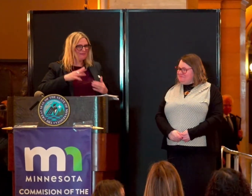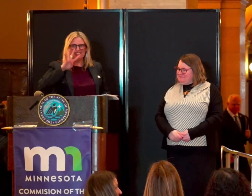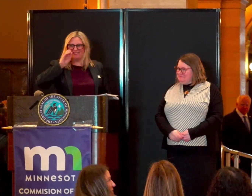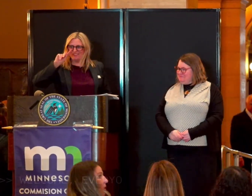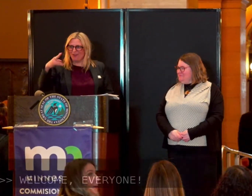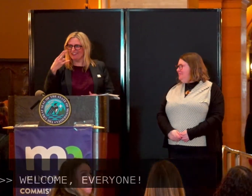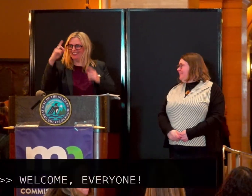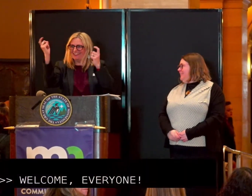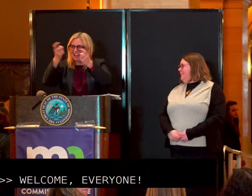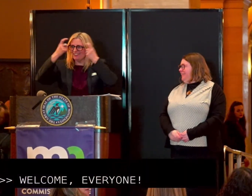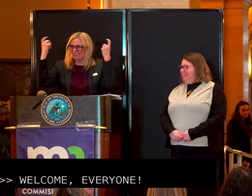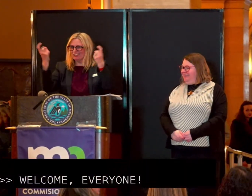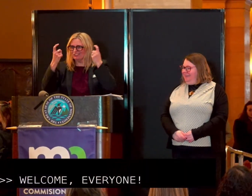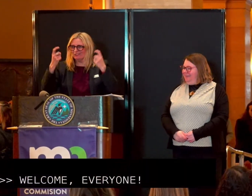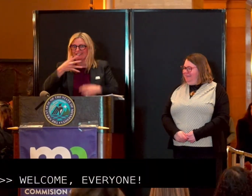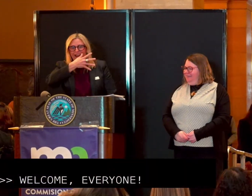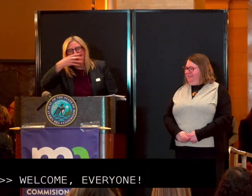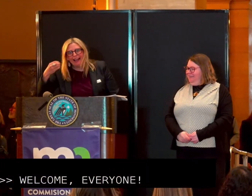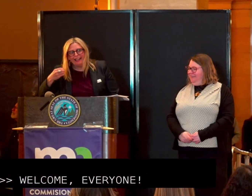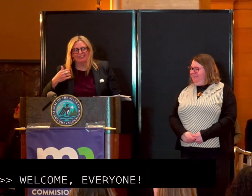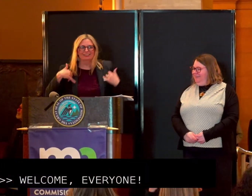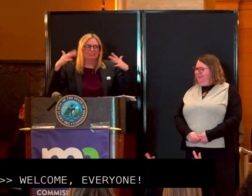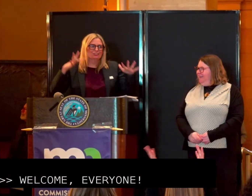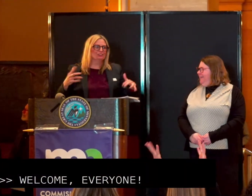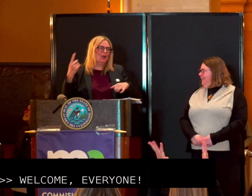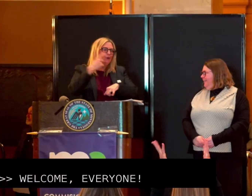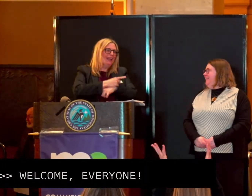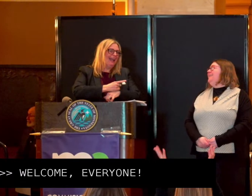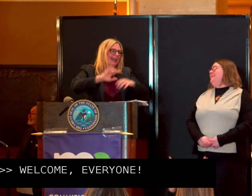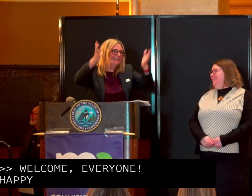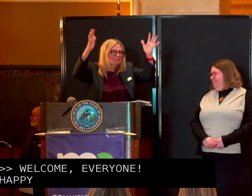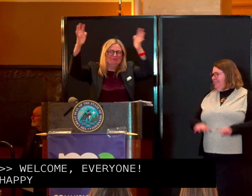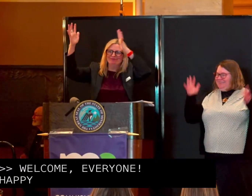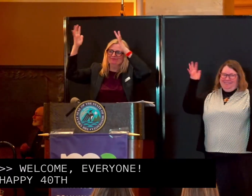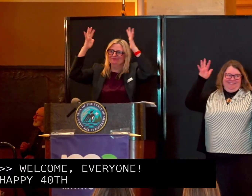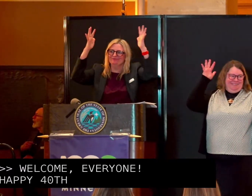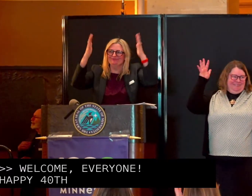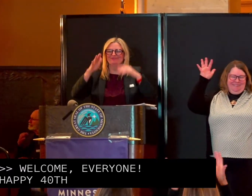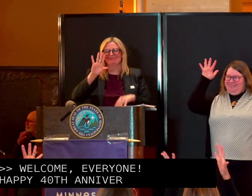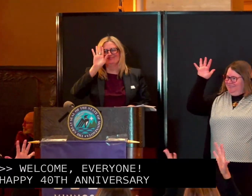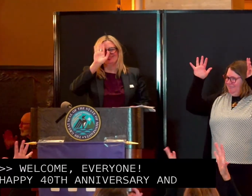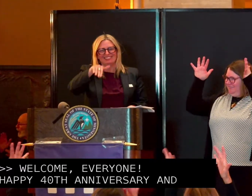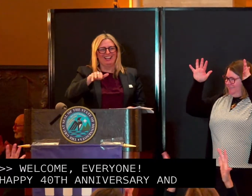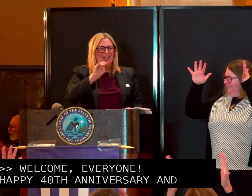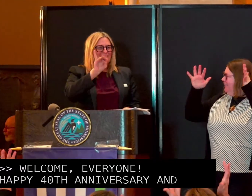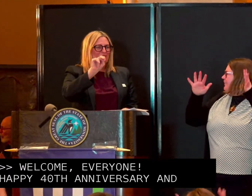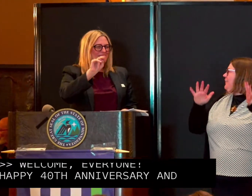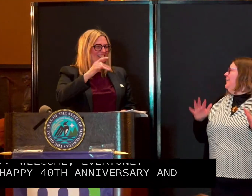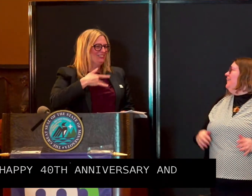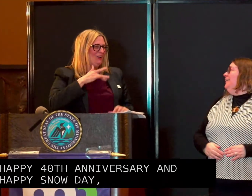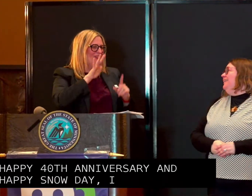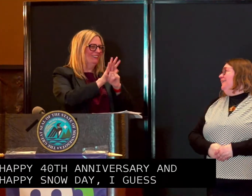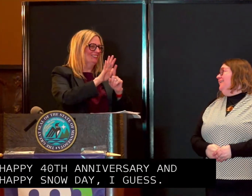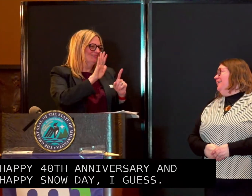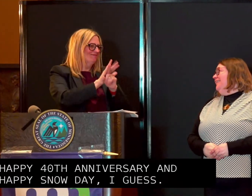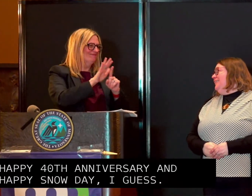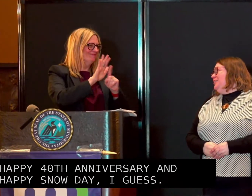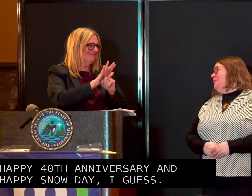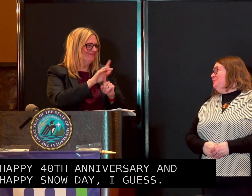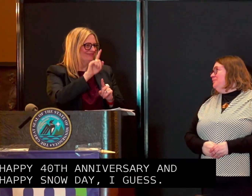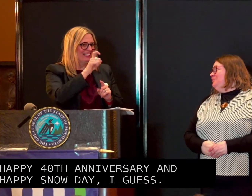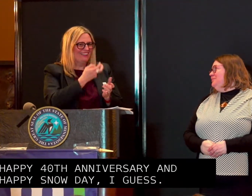Everyone. Happy 40th anniversary and happy snow day, I guess. Of course